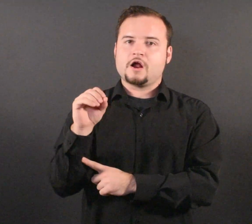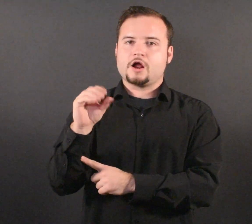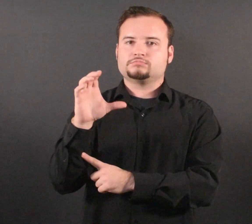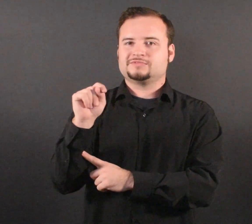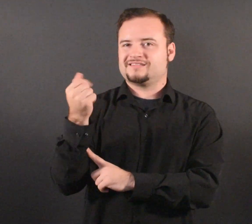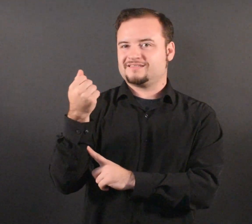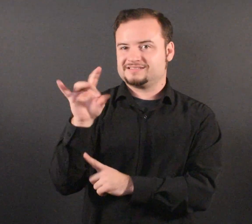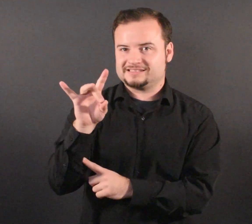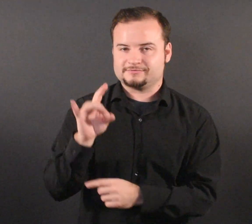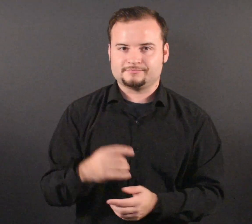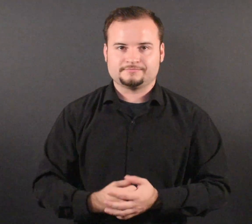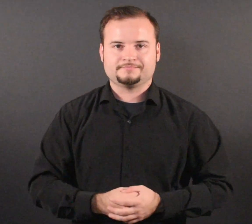October 18th.